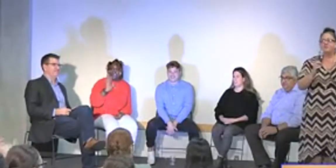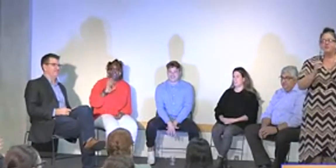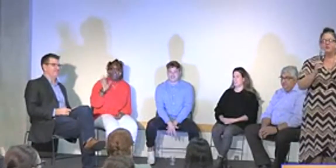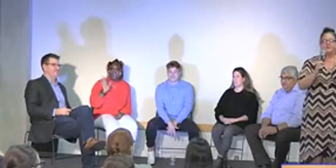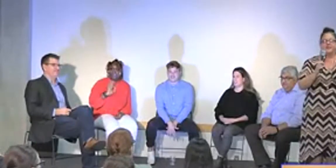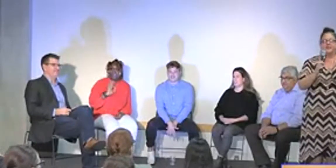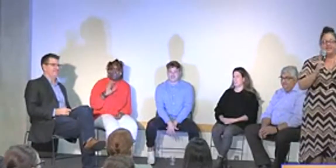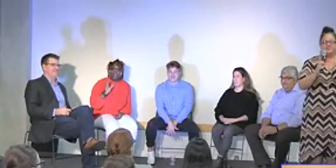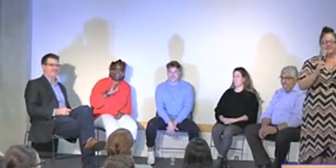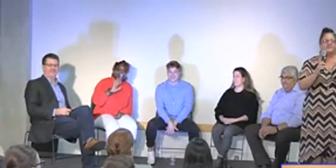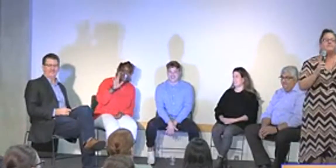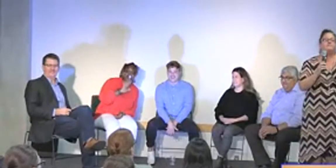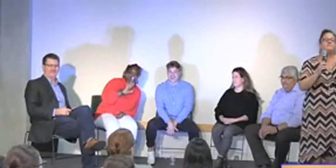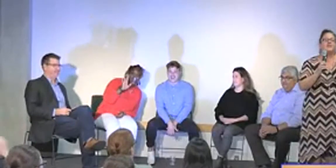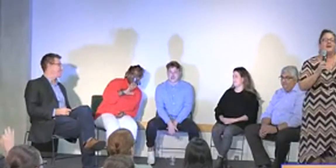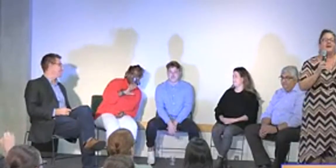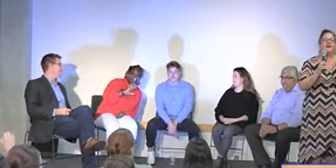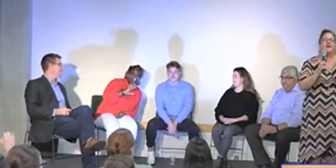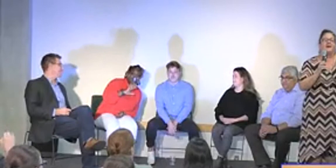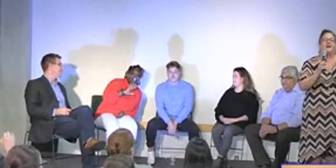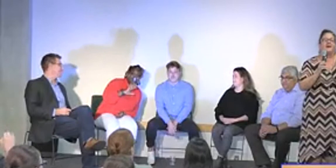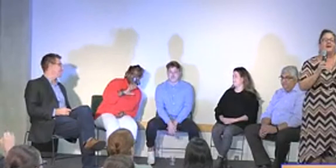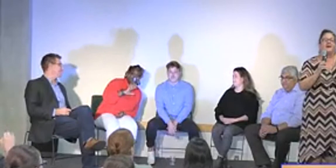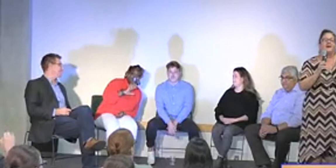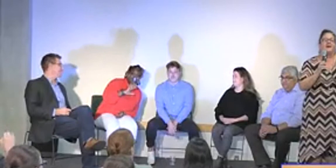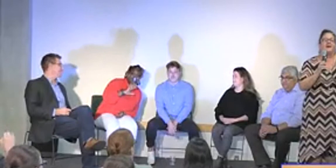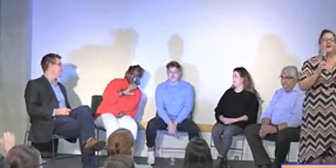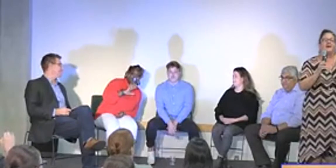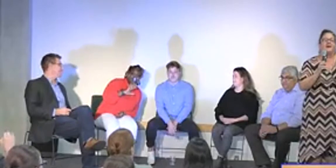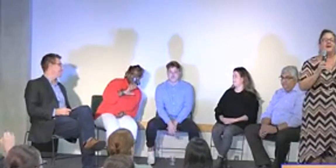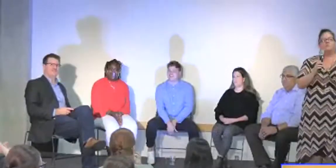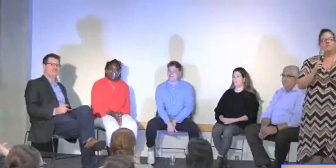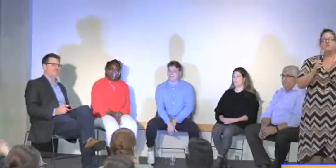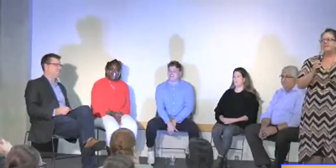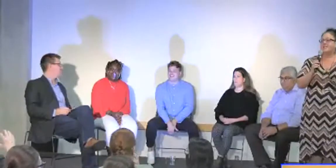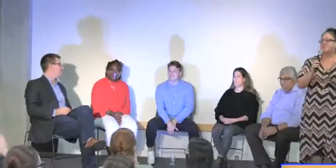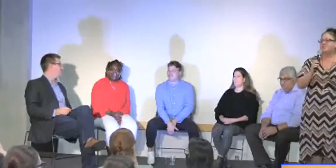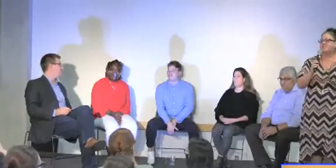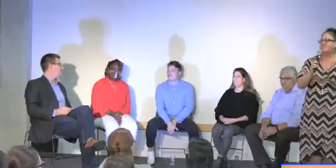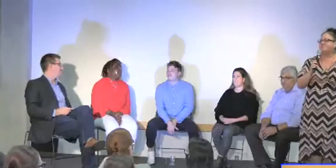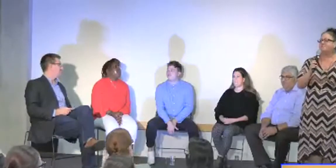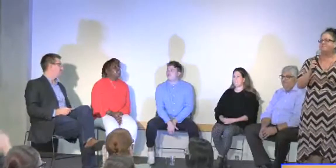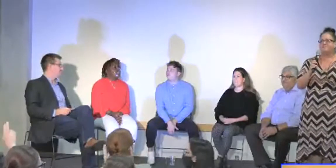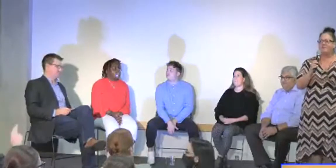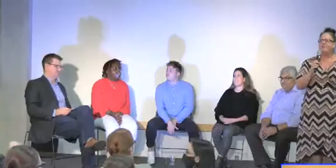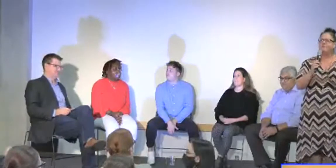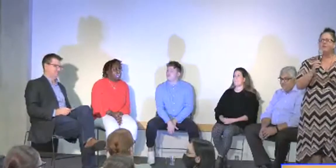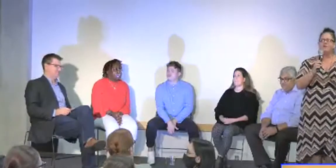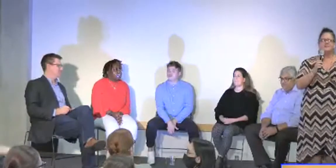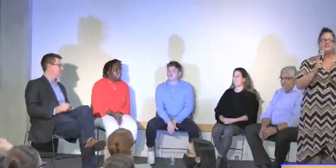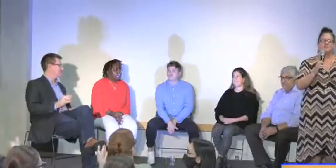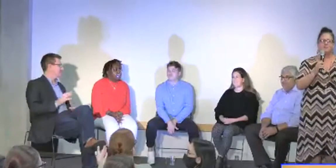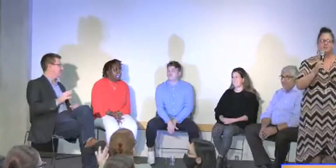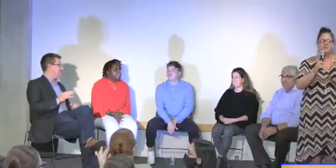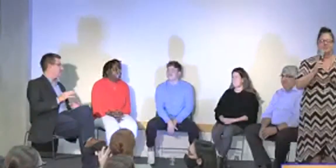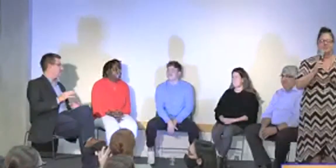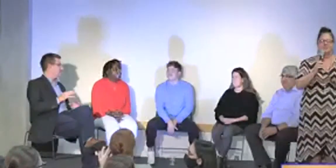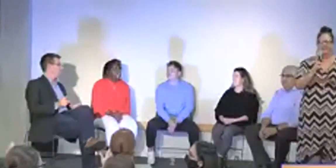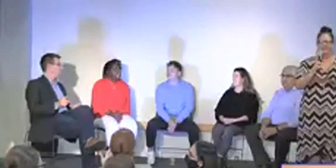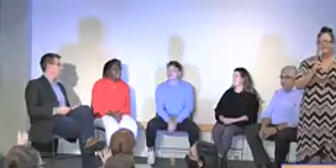Global Engagement has been affiliated with United Nations for several years now,